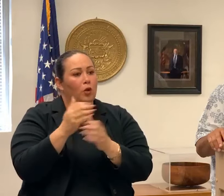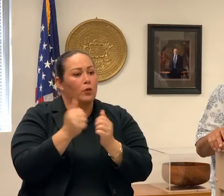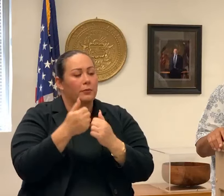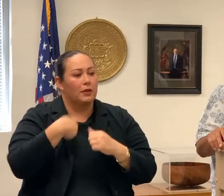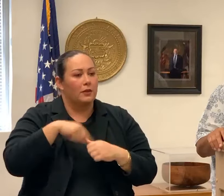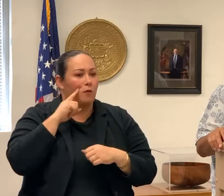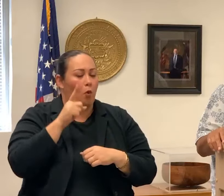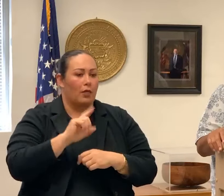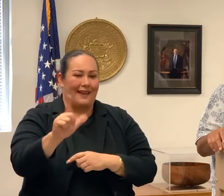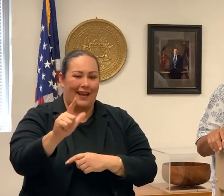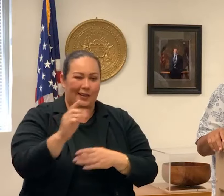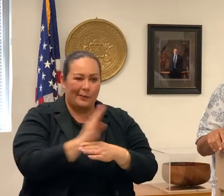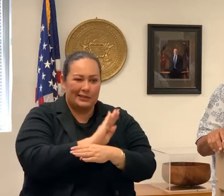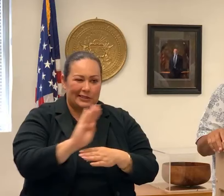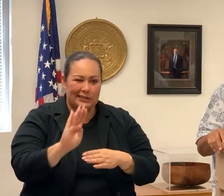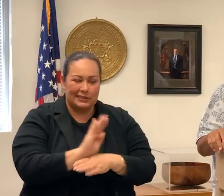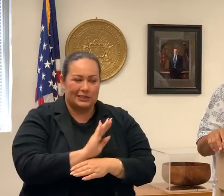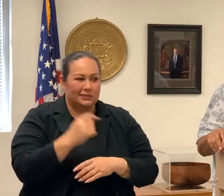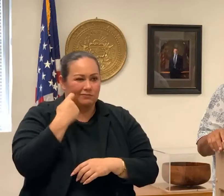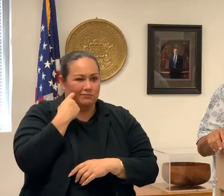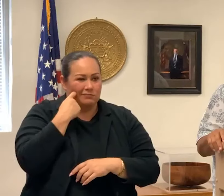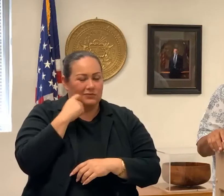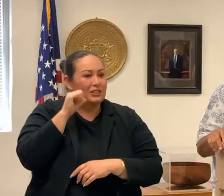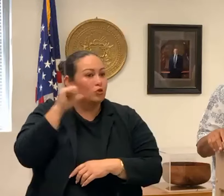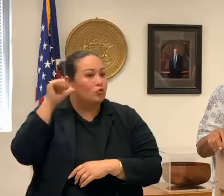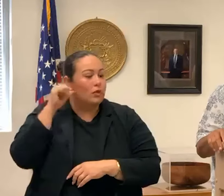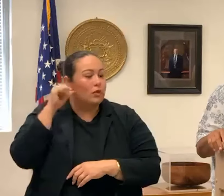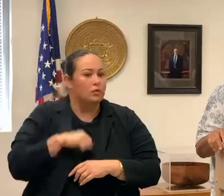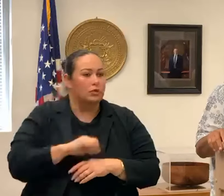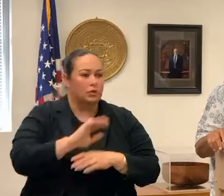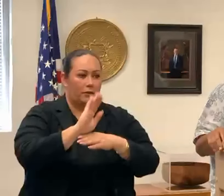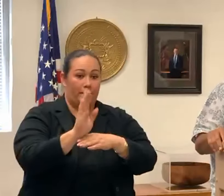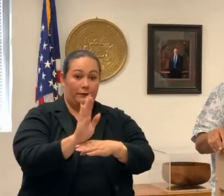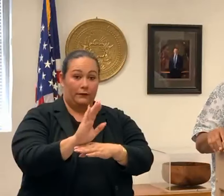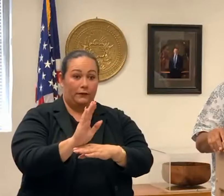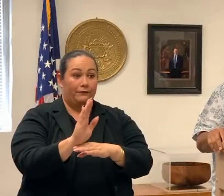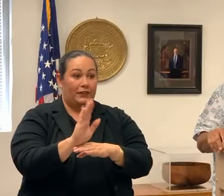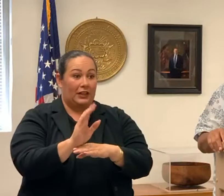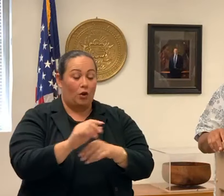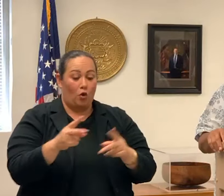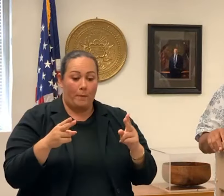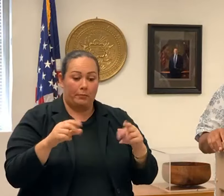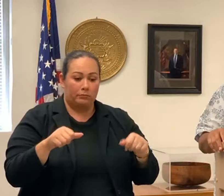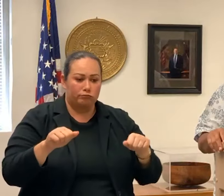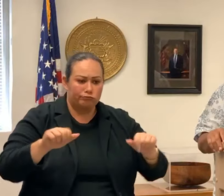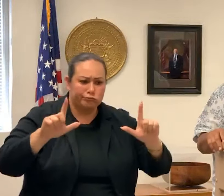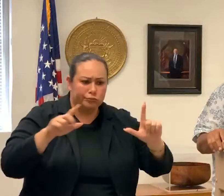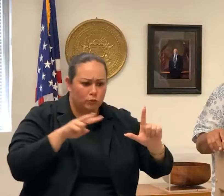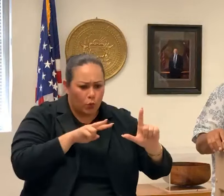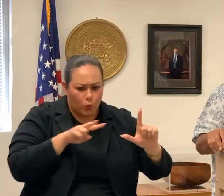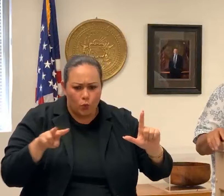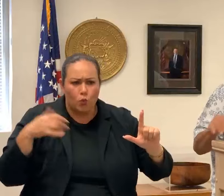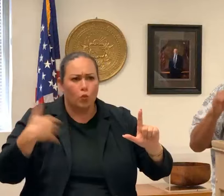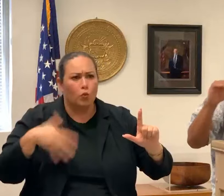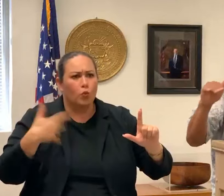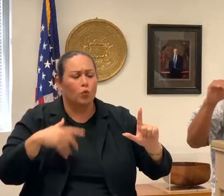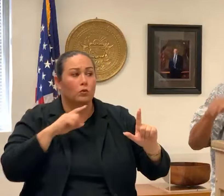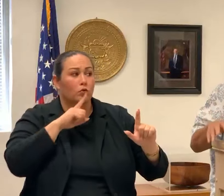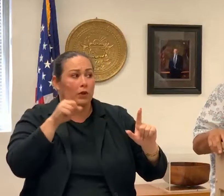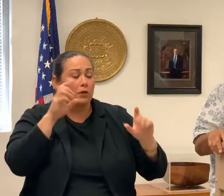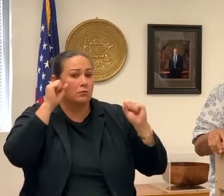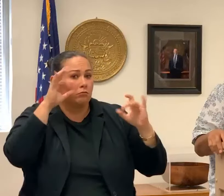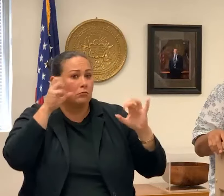the Lahaina businesses yesterday. It was a video clip that is incredible. You should be very proud of what you folks are going to do to